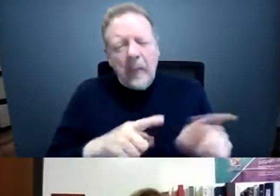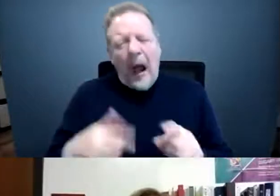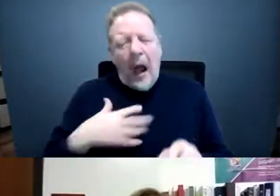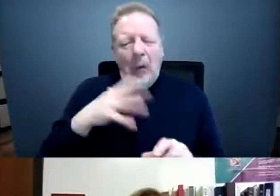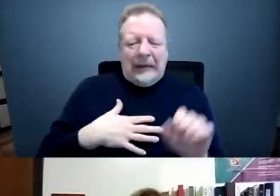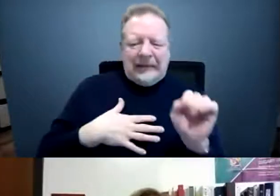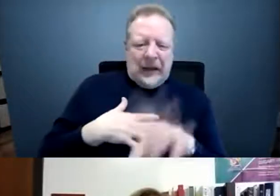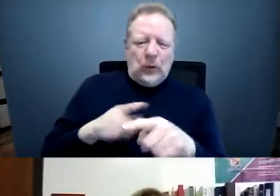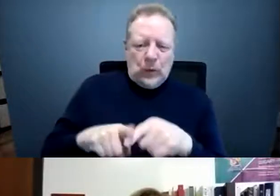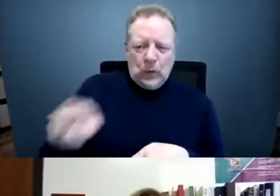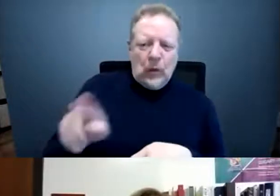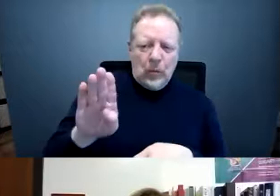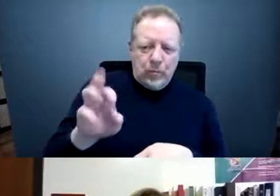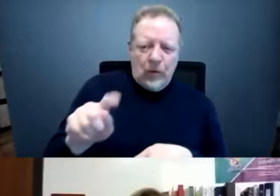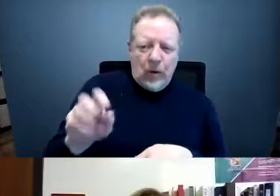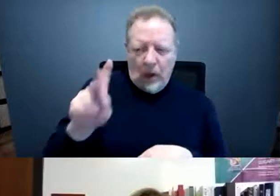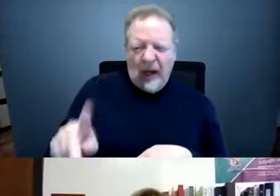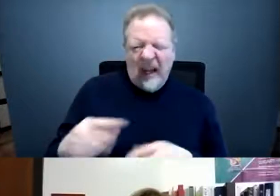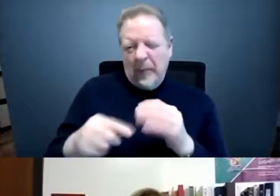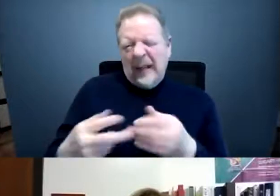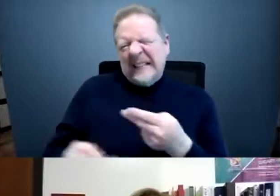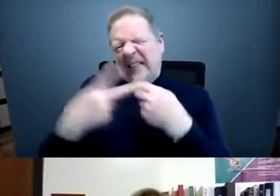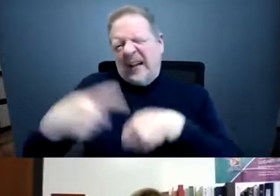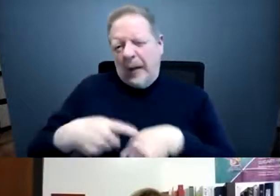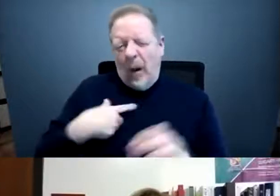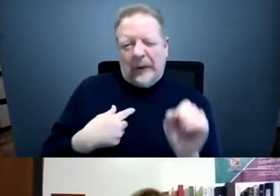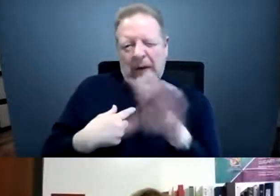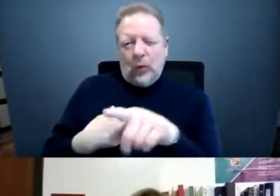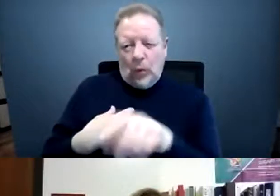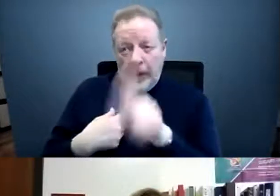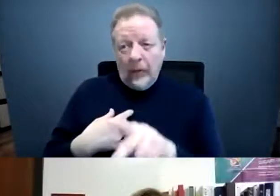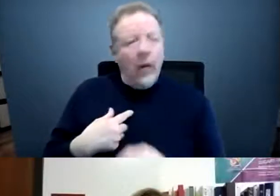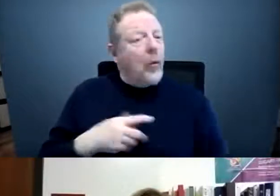via email if that's helpful. Okay, yeah, sure. Thank you.